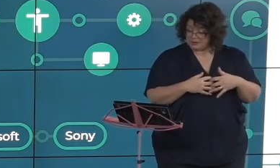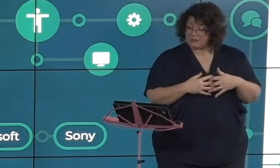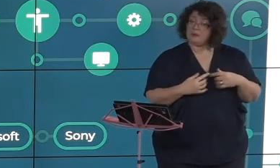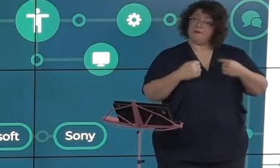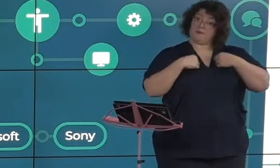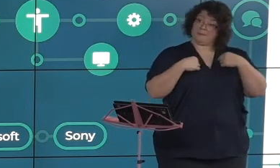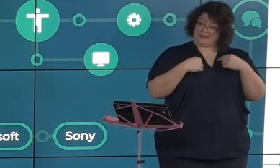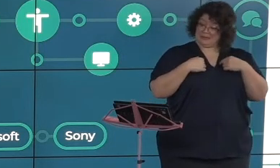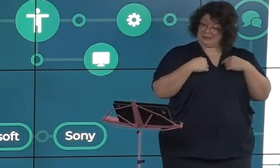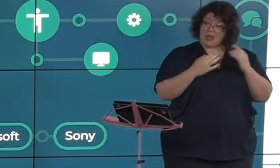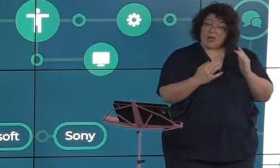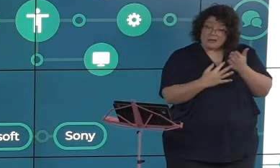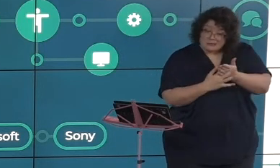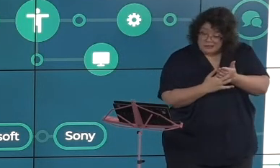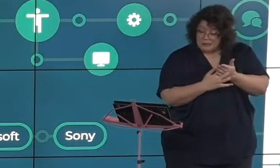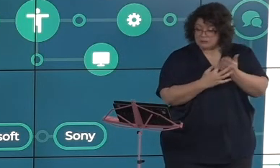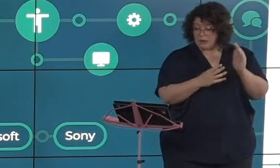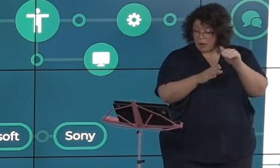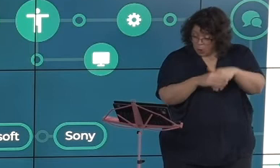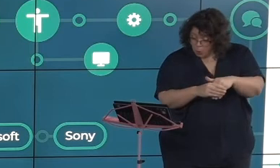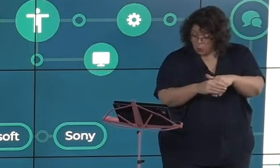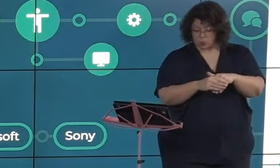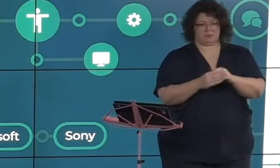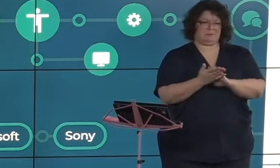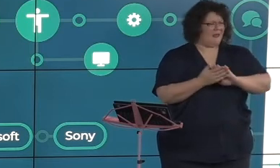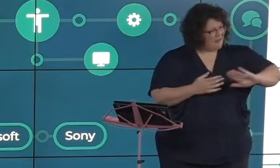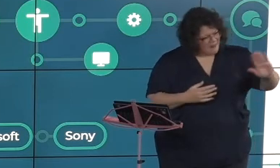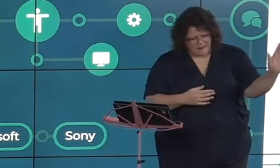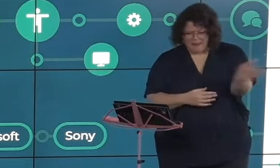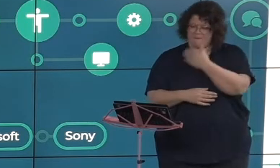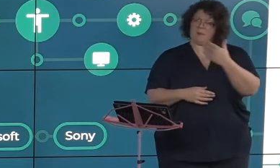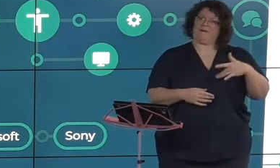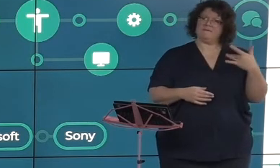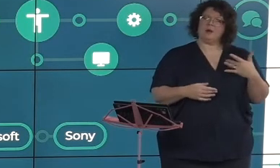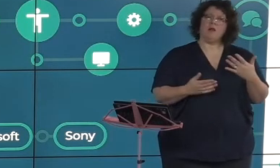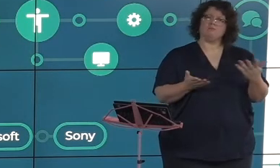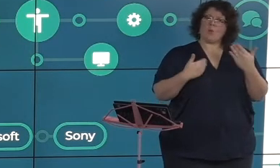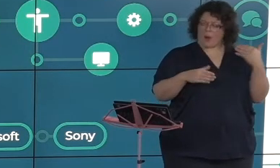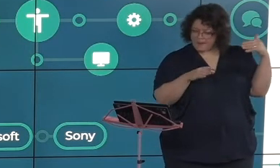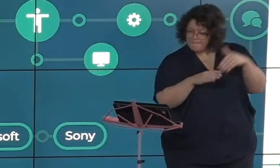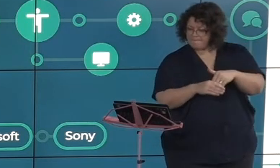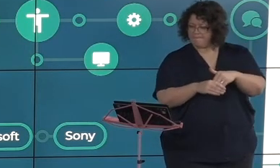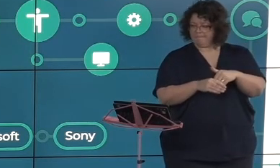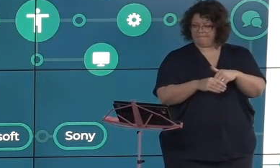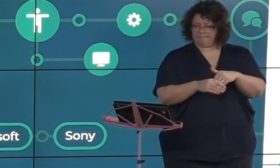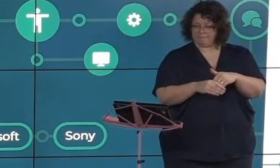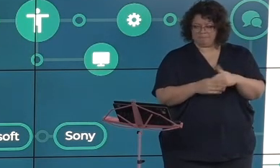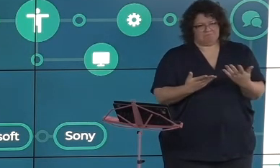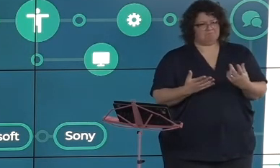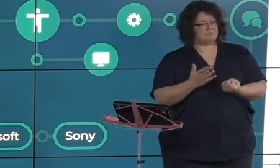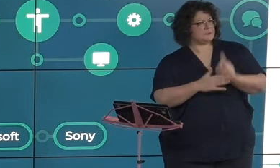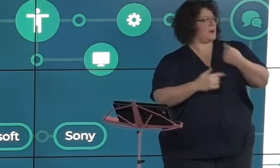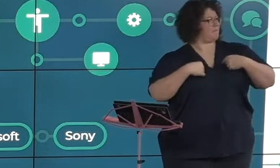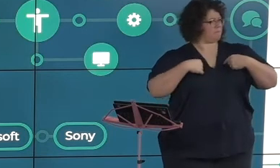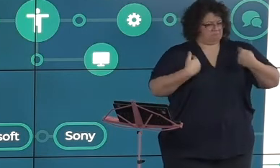everybody feeling welcome and turning up as who they are. I don't want people to fit in. Why should